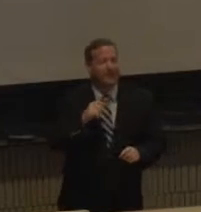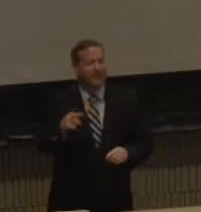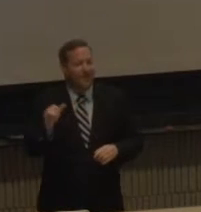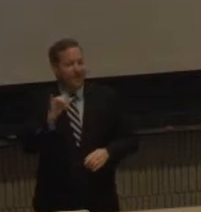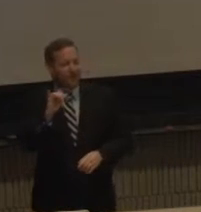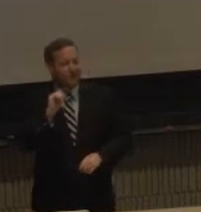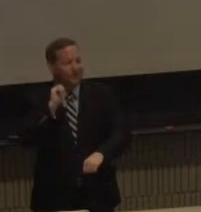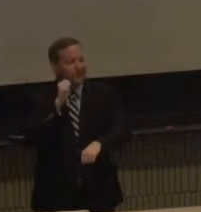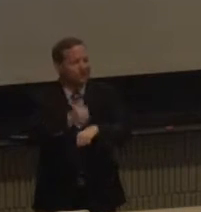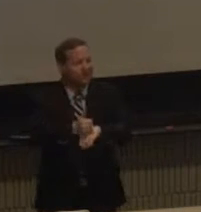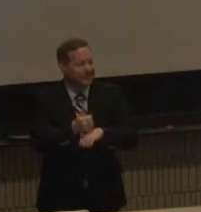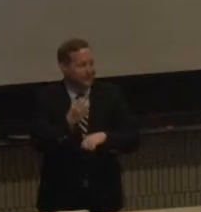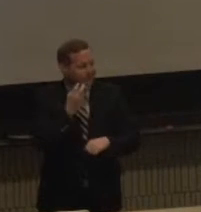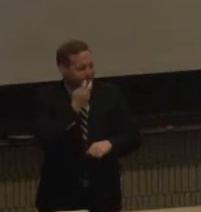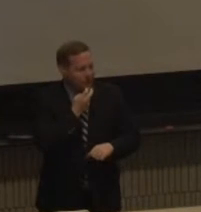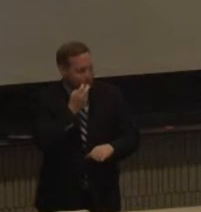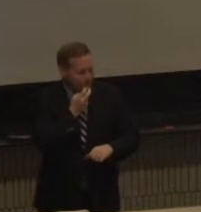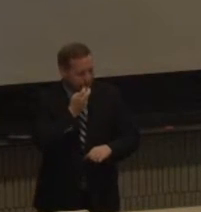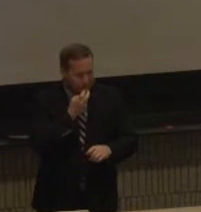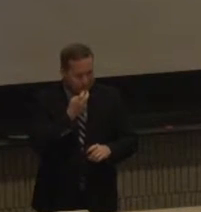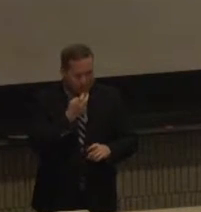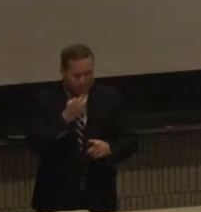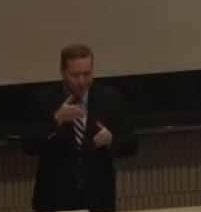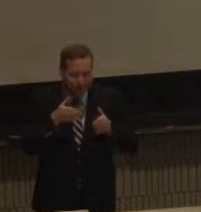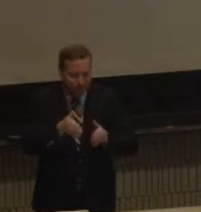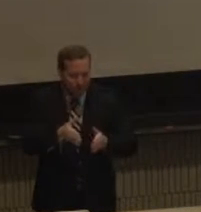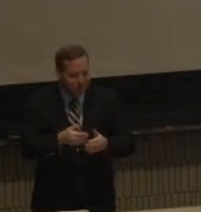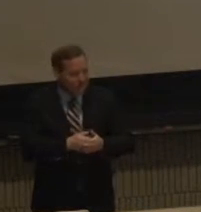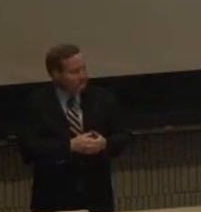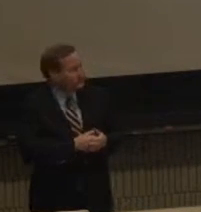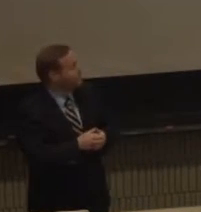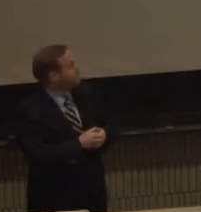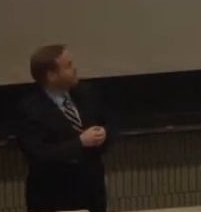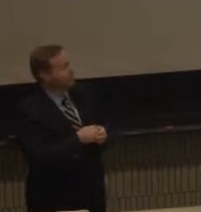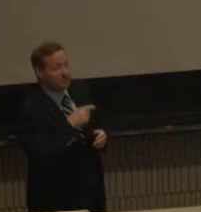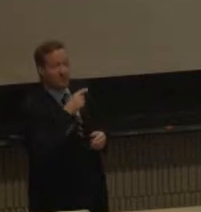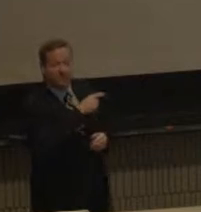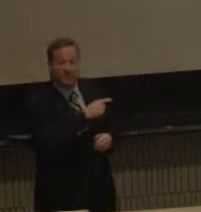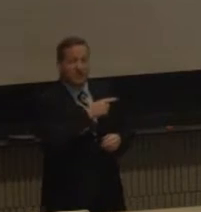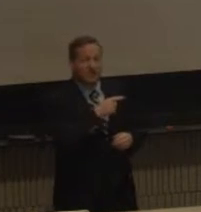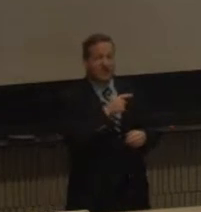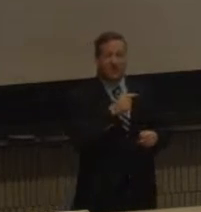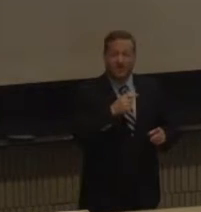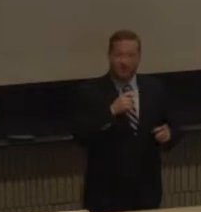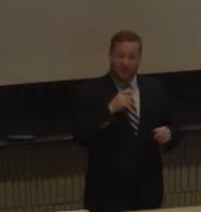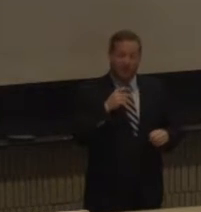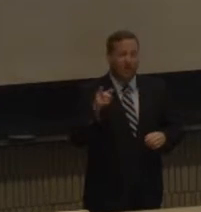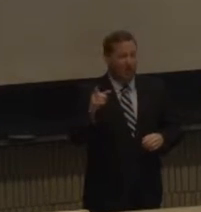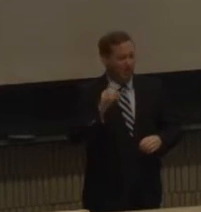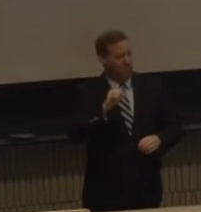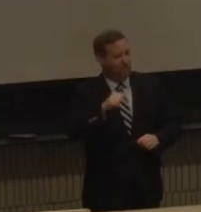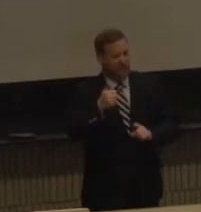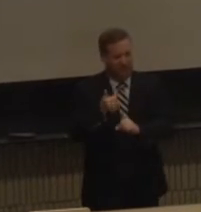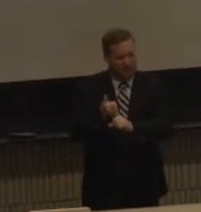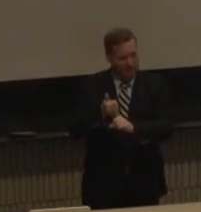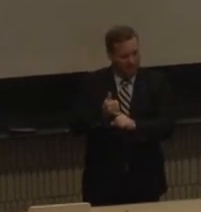letters, newspapers, etc. Things have changed now. He was a staunch advocate for the oral approach to